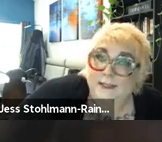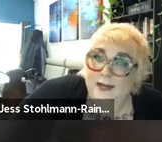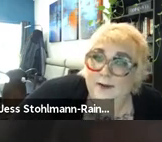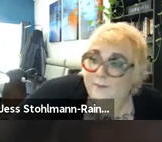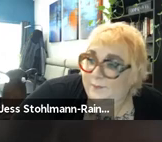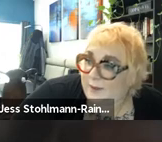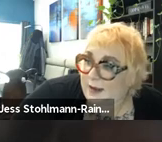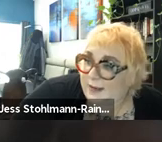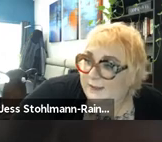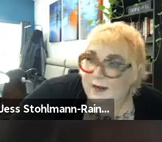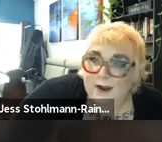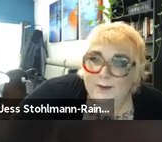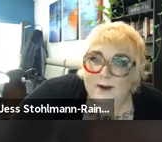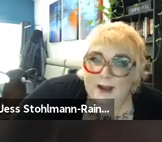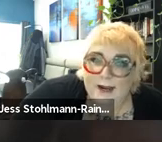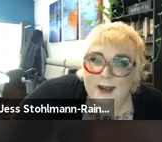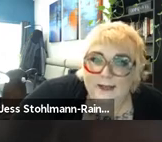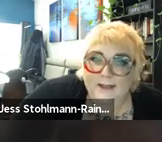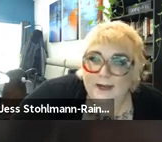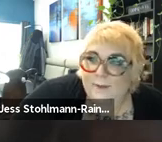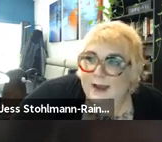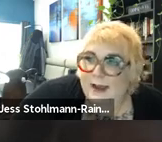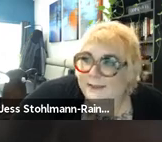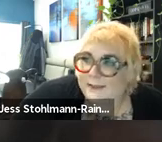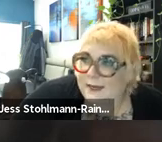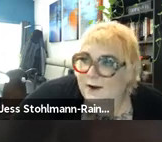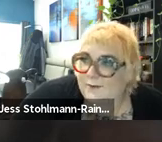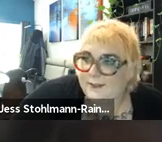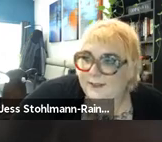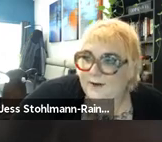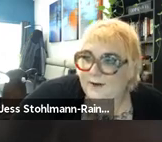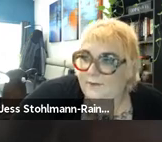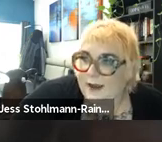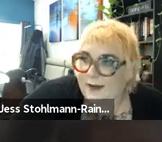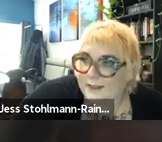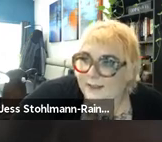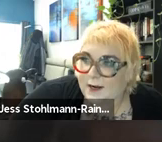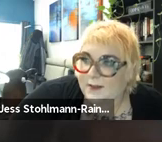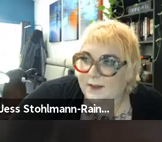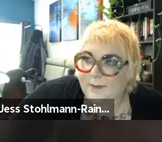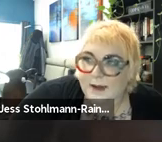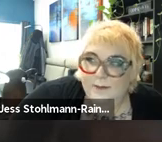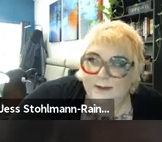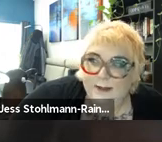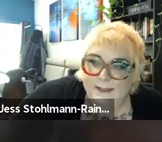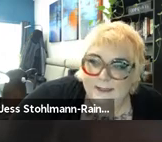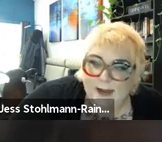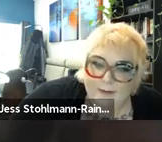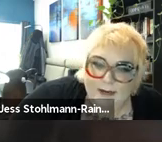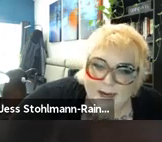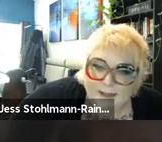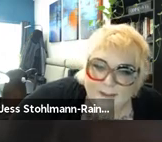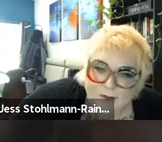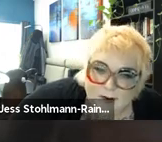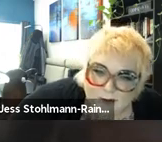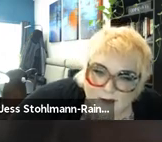changes um so i'm going to go ahead and pass it over to vic to talk a little bit about the things that are